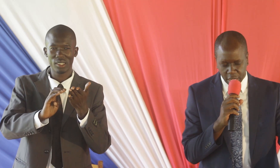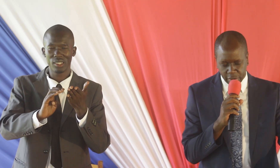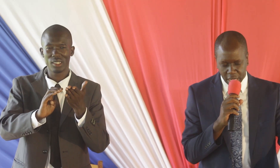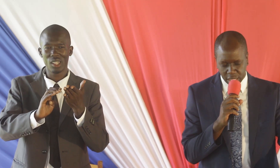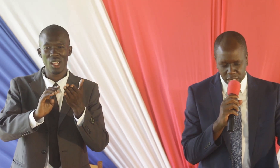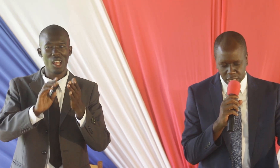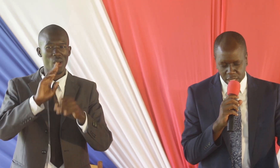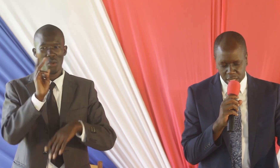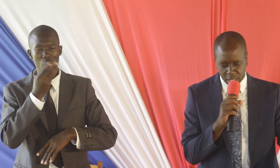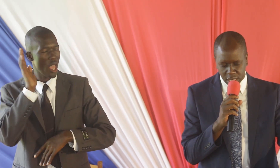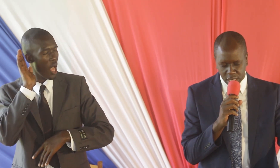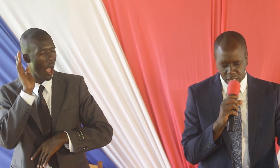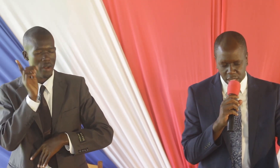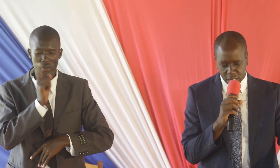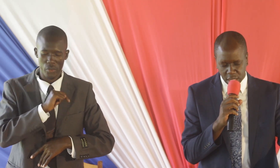that we have heard